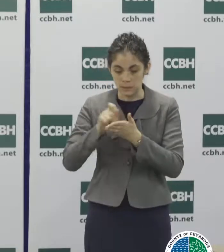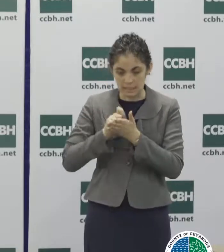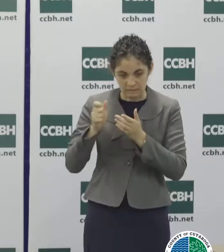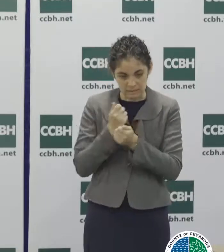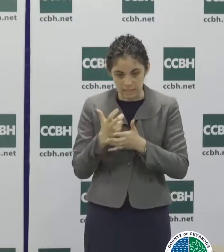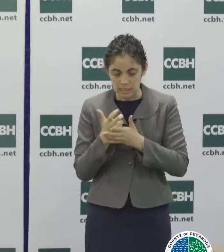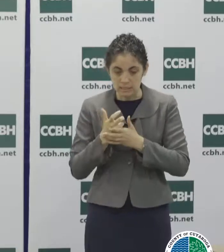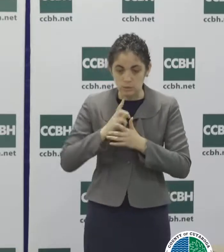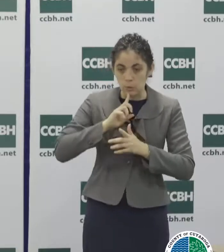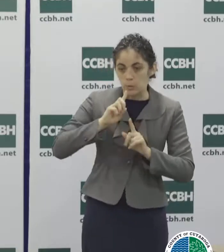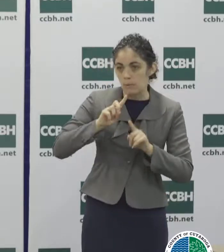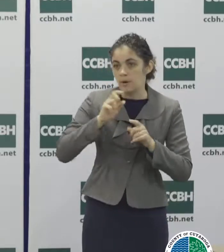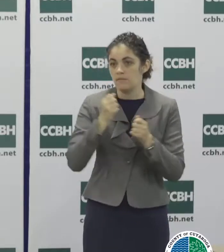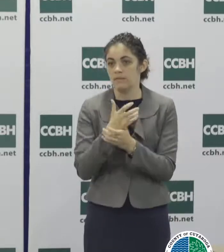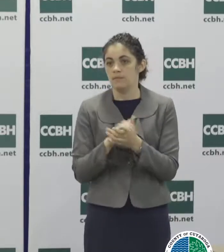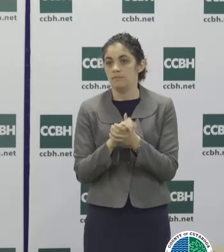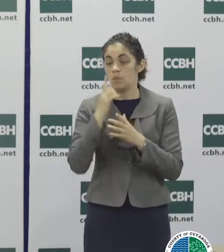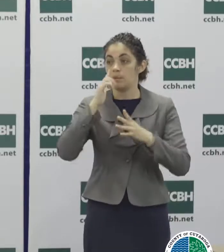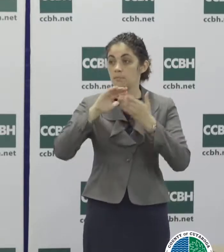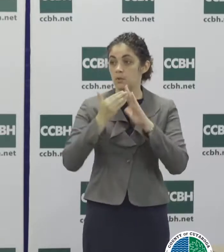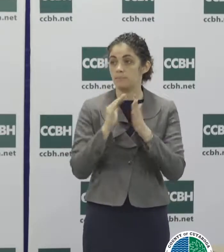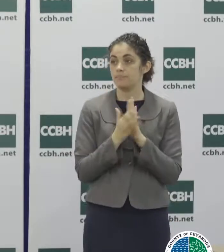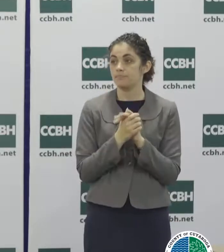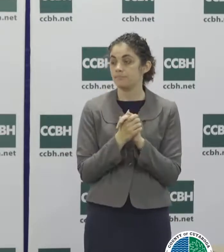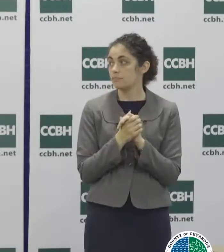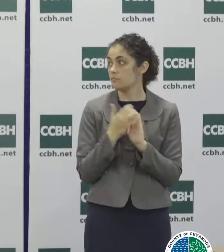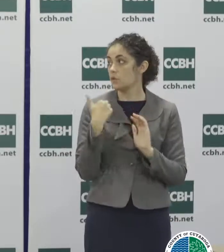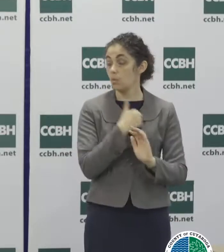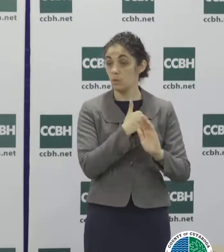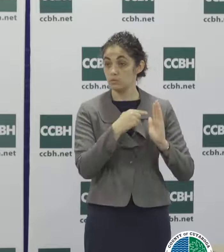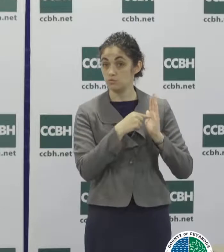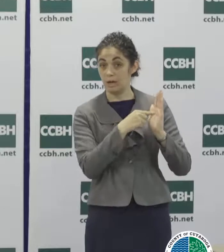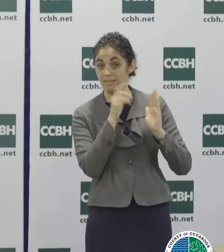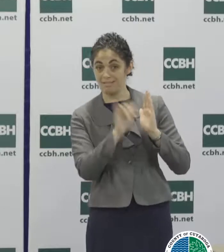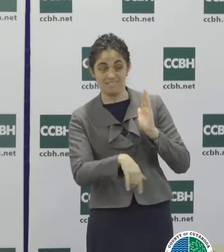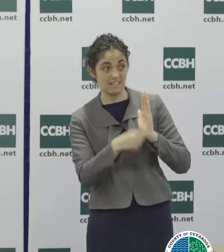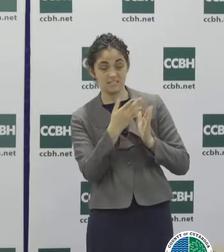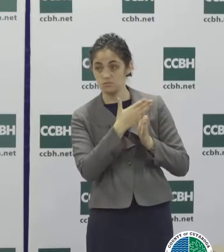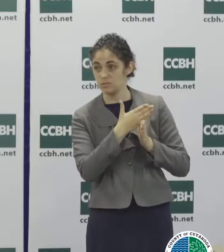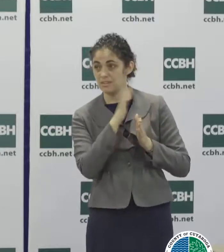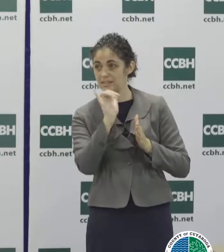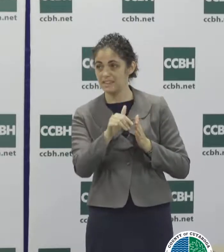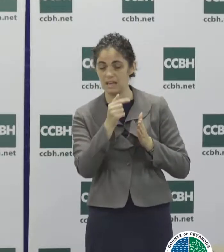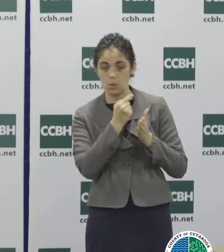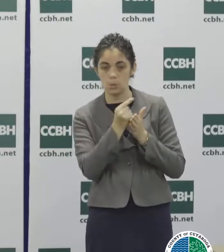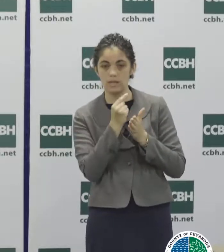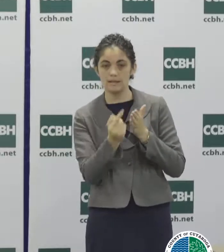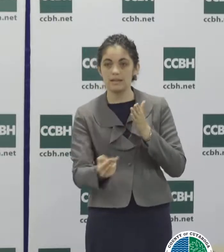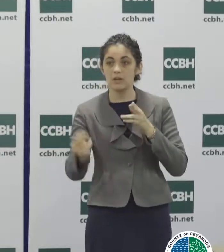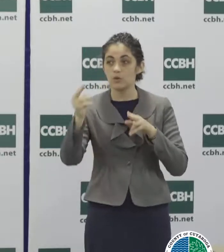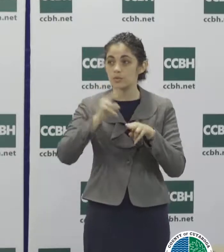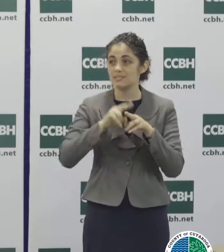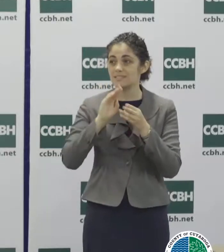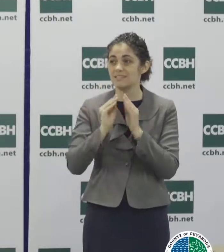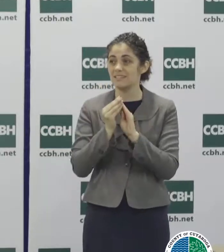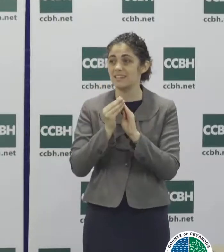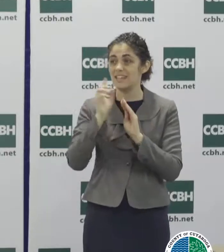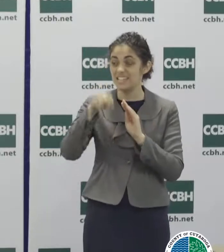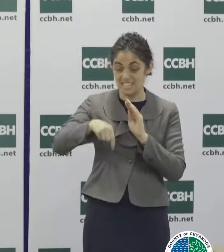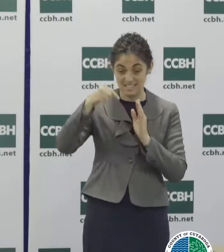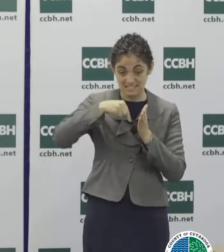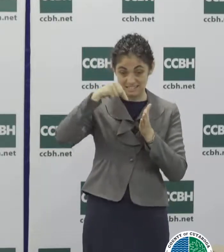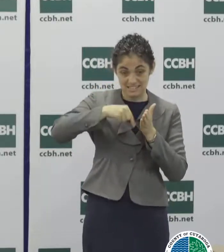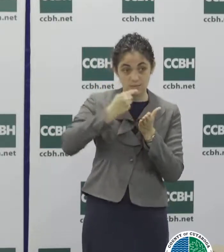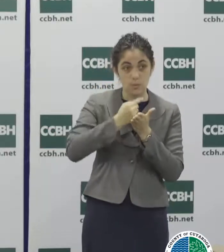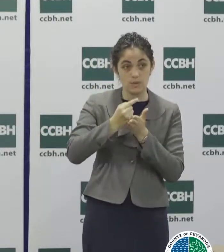things up and getting this information to the community. So we're sharing that to show that the weekly increase in numbers, this is the biggest